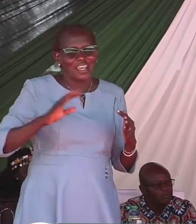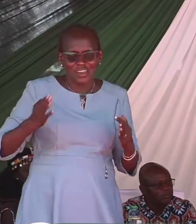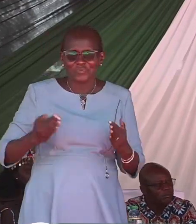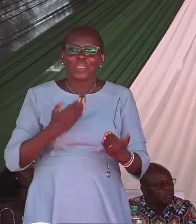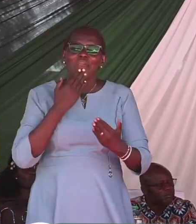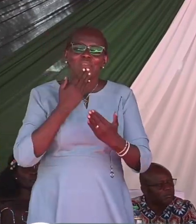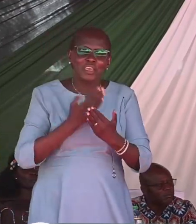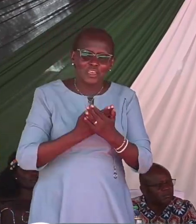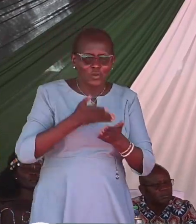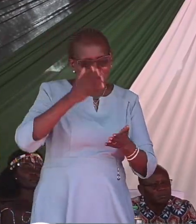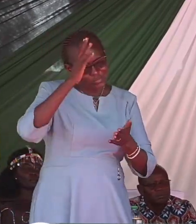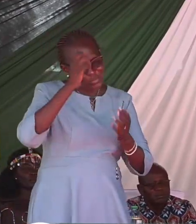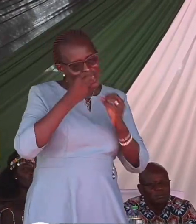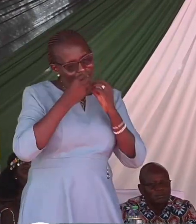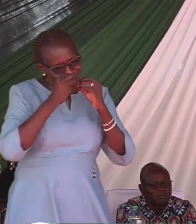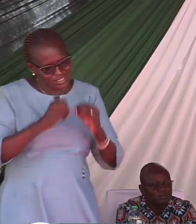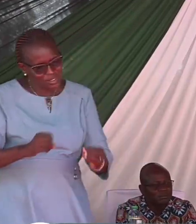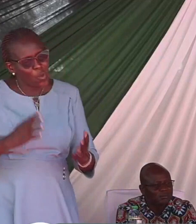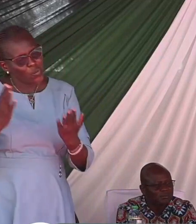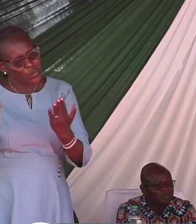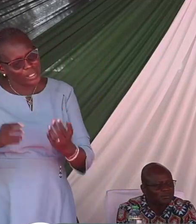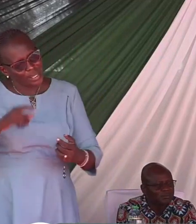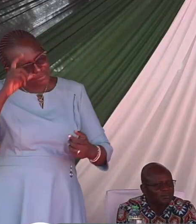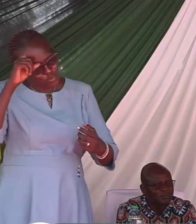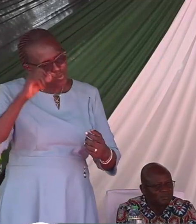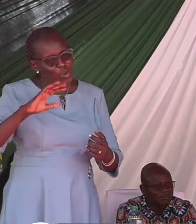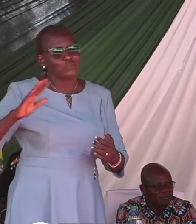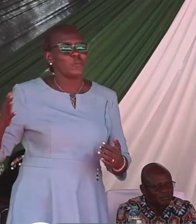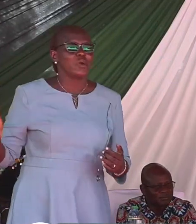May God bless you. Welcome to Mombasa, Pwani.